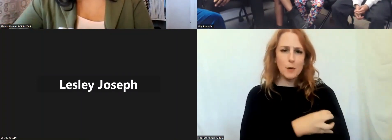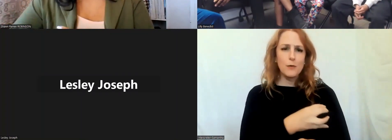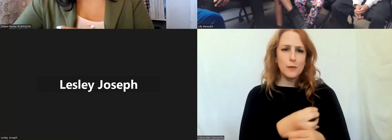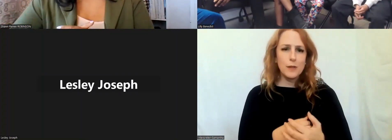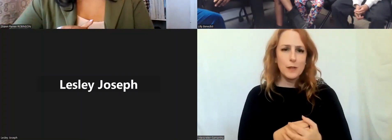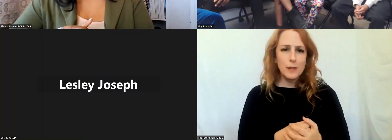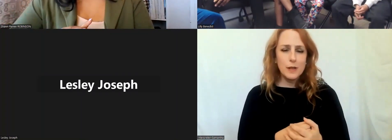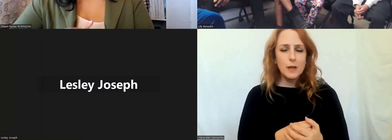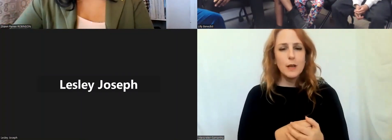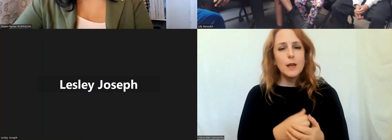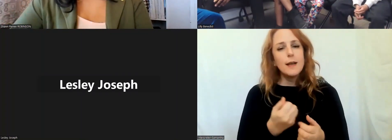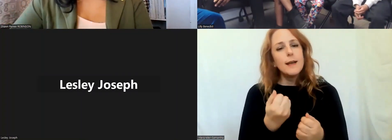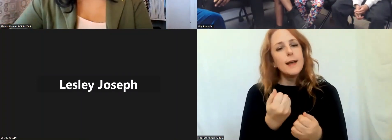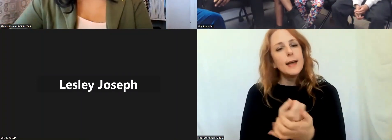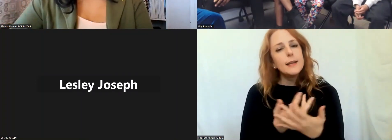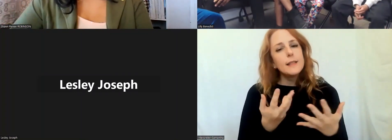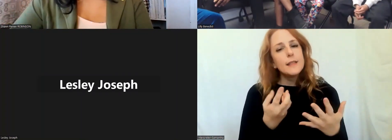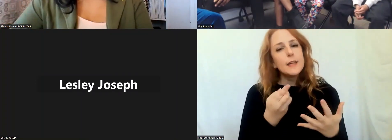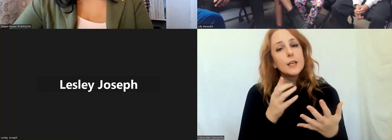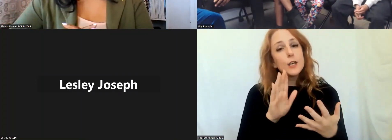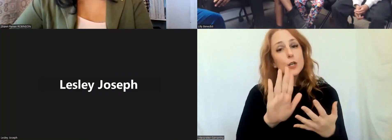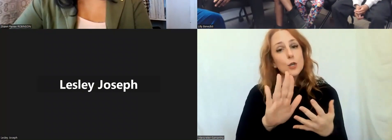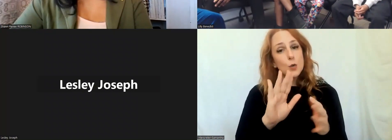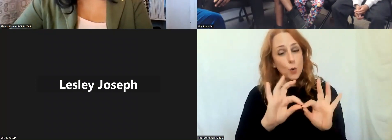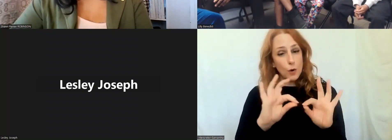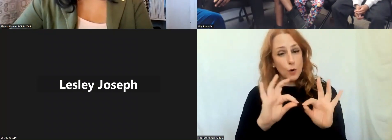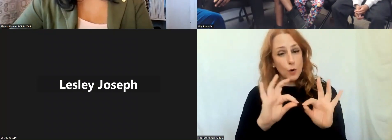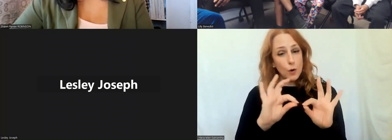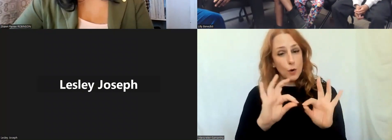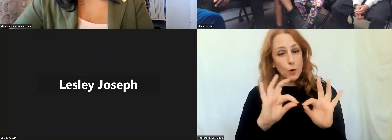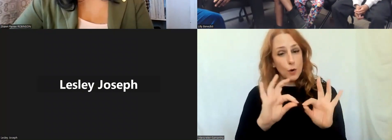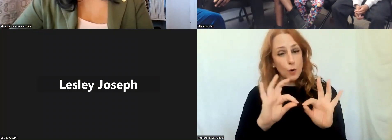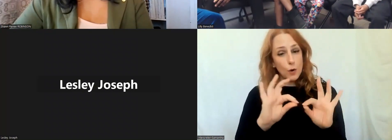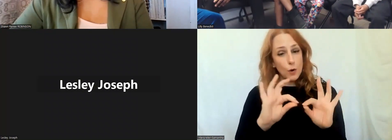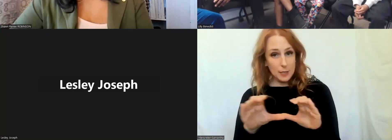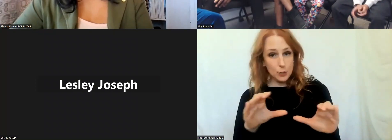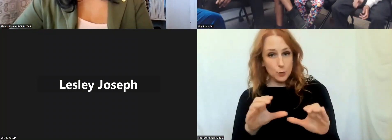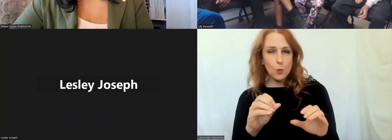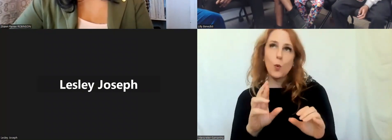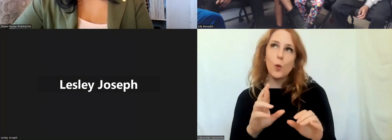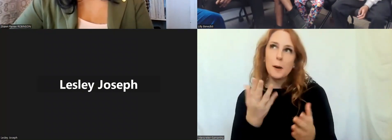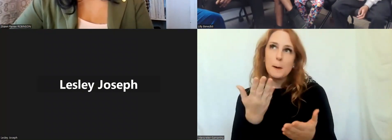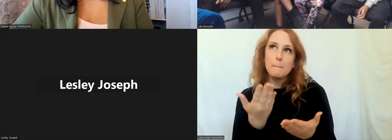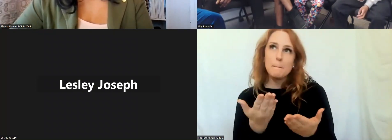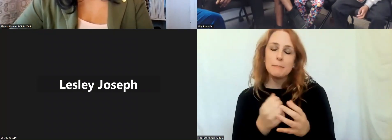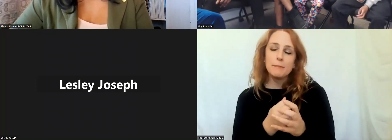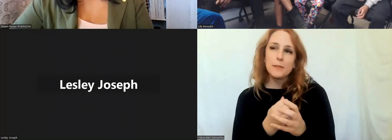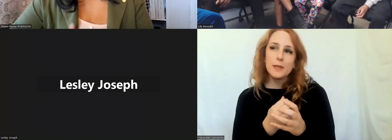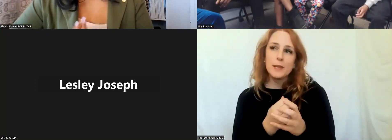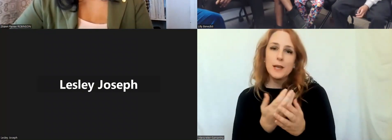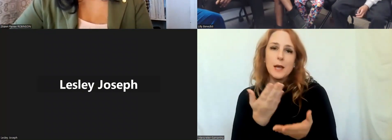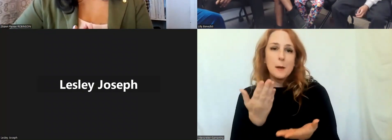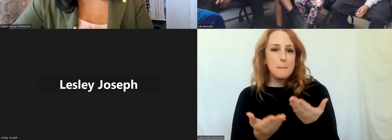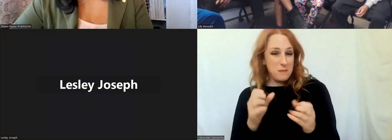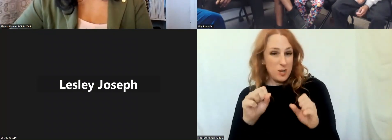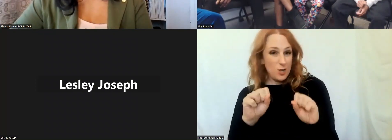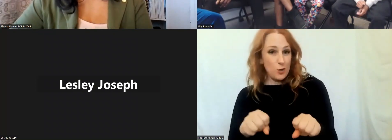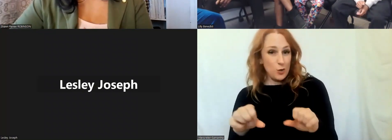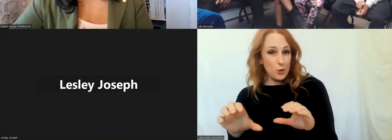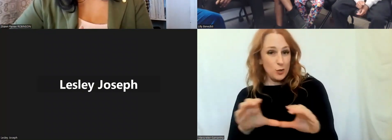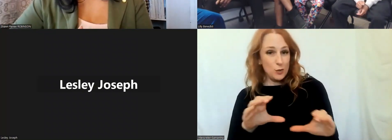Are there things your family do or could do that make activities and experiences